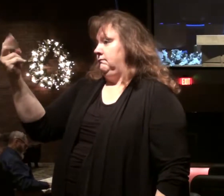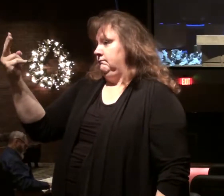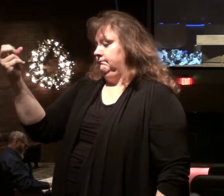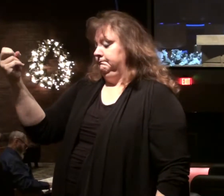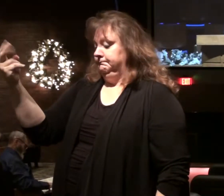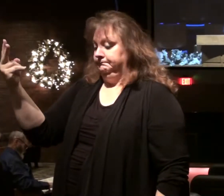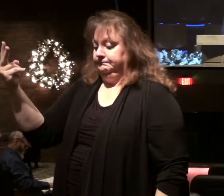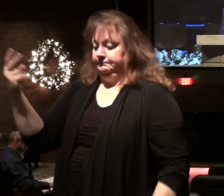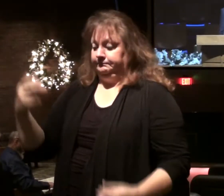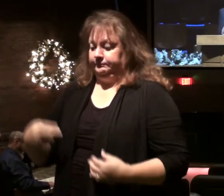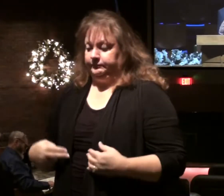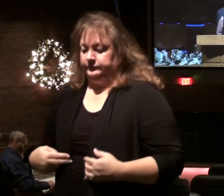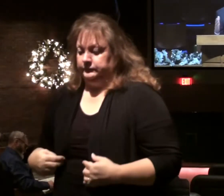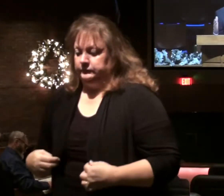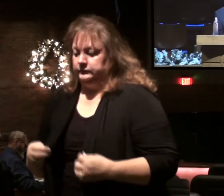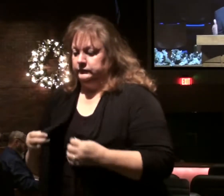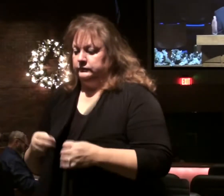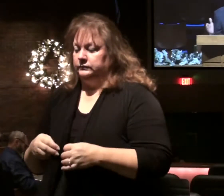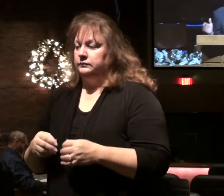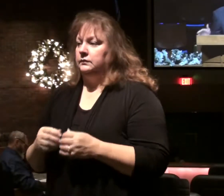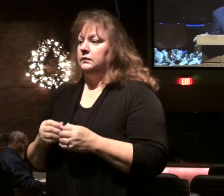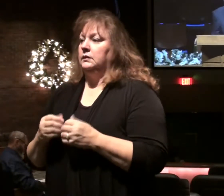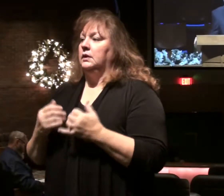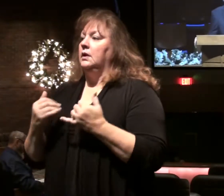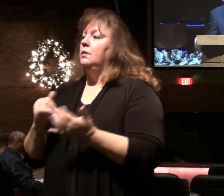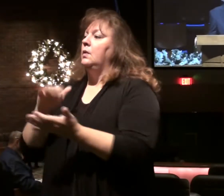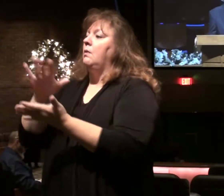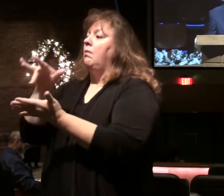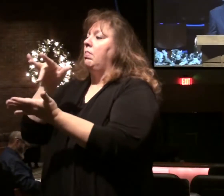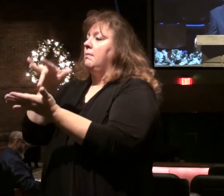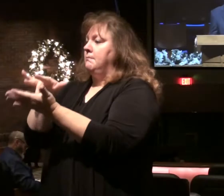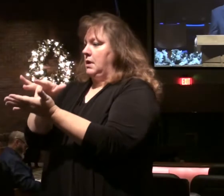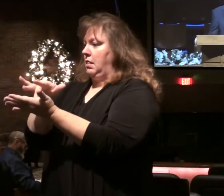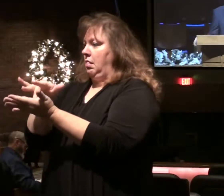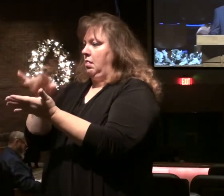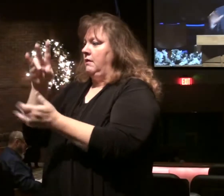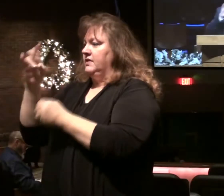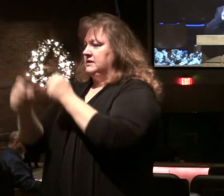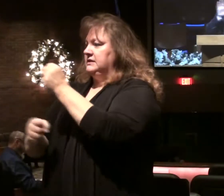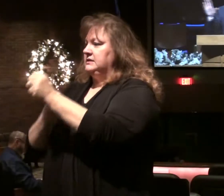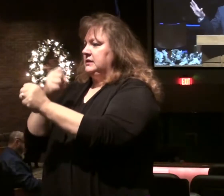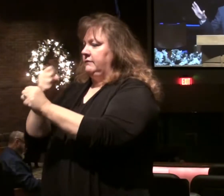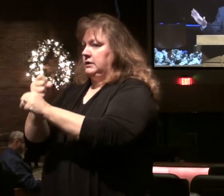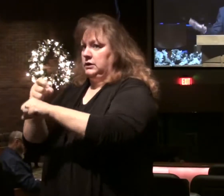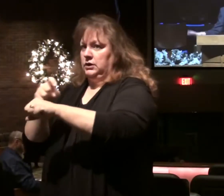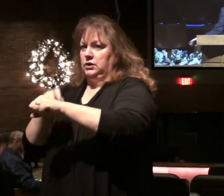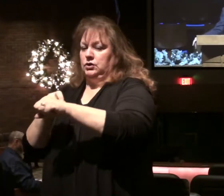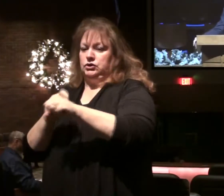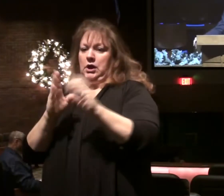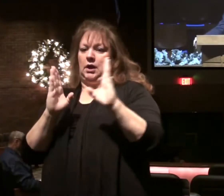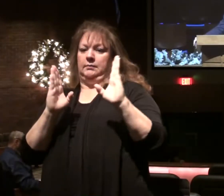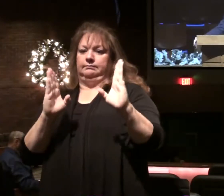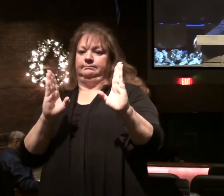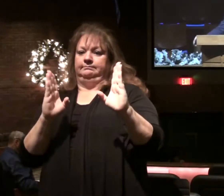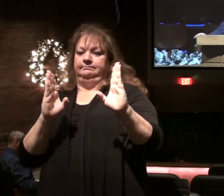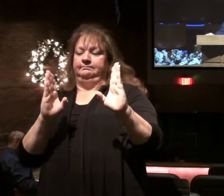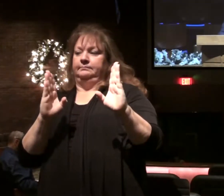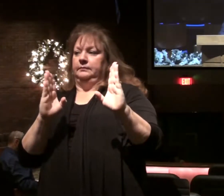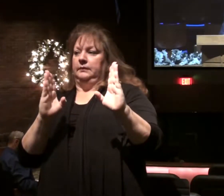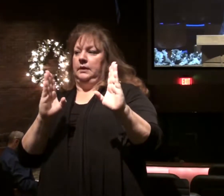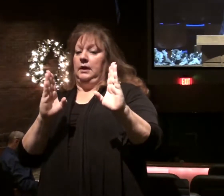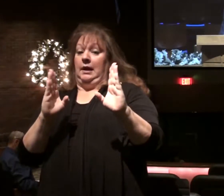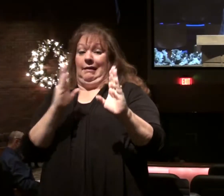We are in the middle of that 7-year period that will conclude